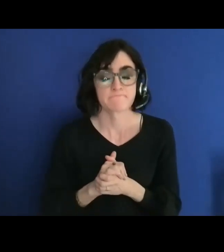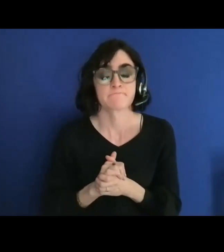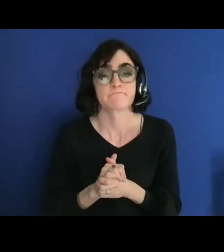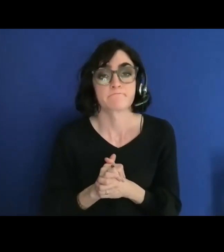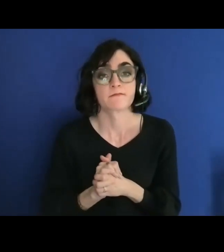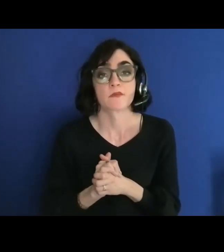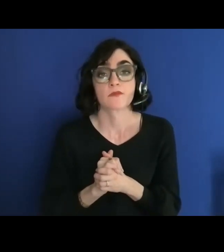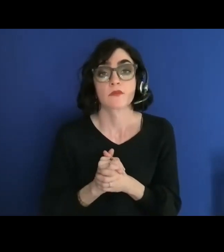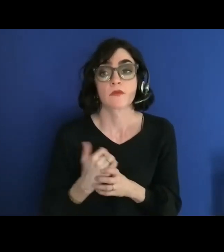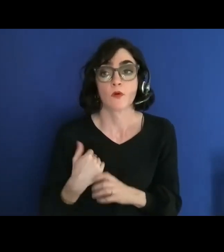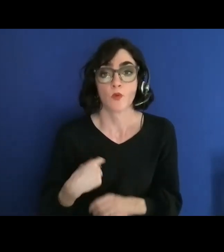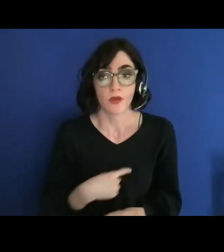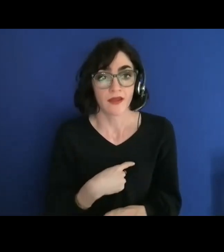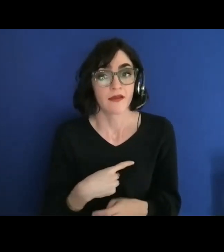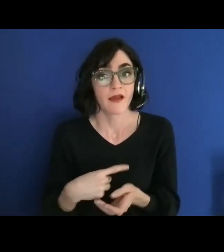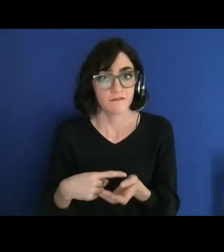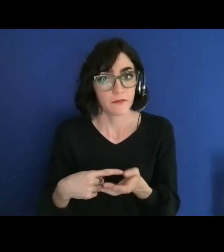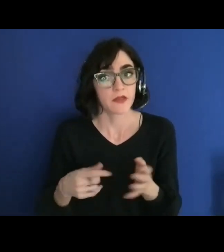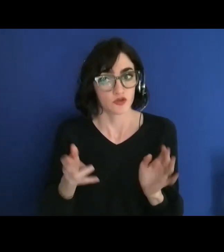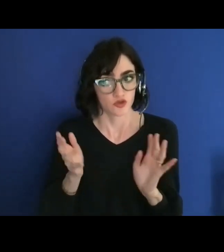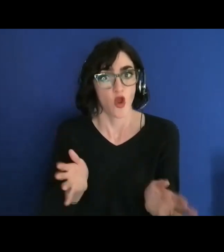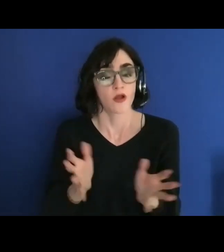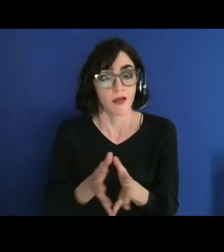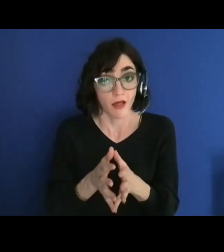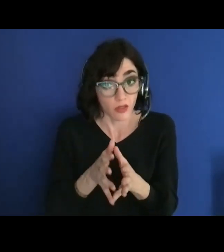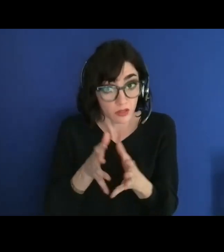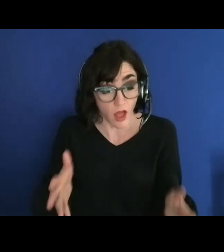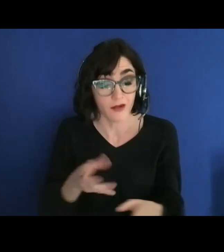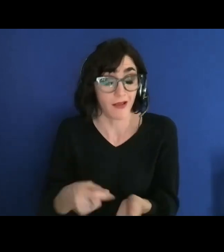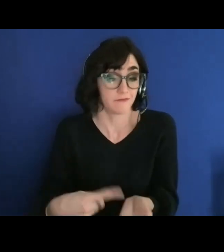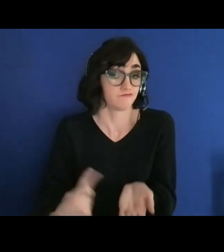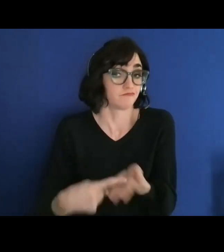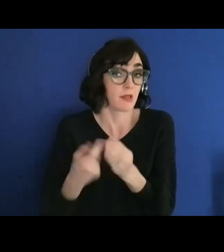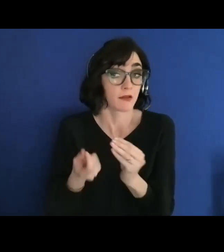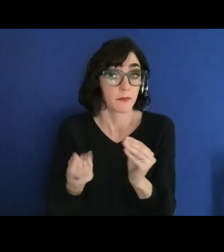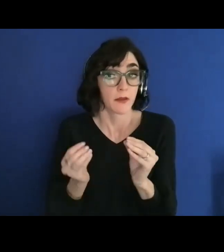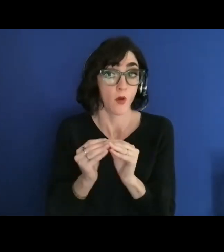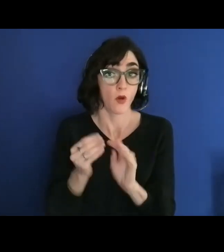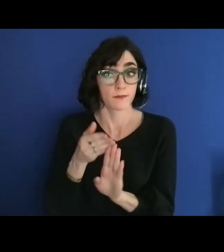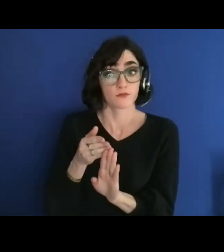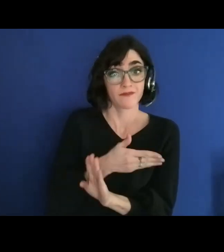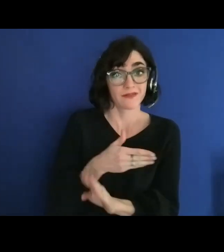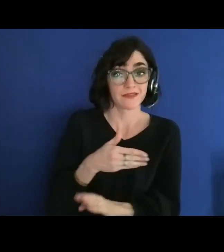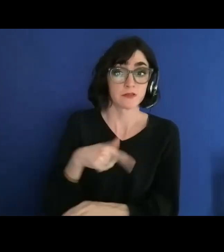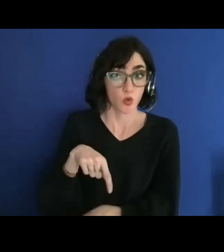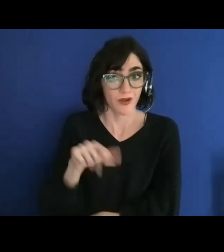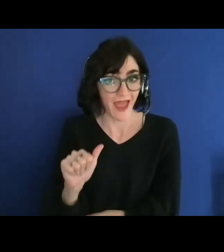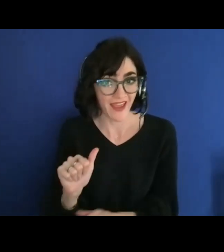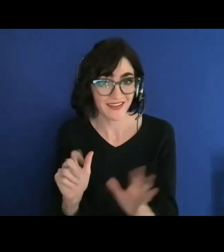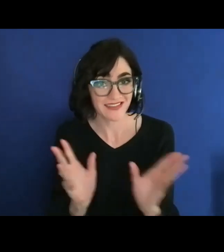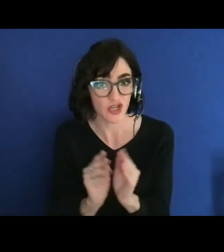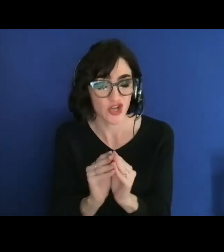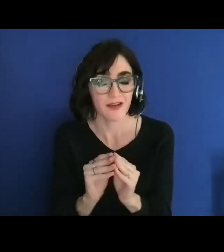We've been talking a lot, and we actually started talking a little bit about it in our previous Q&A session,